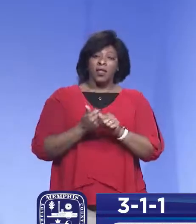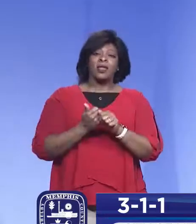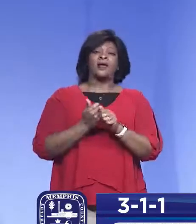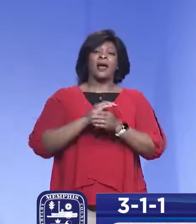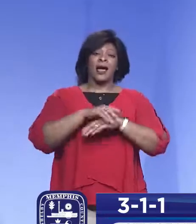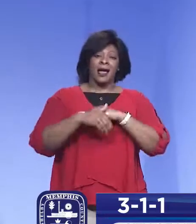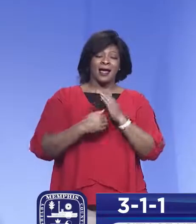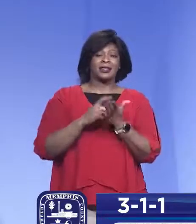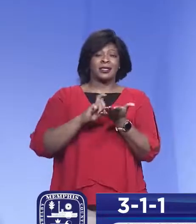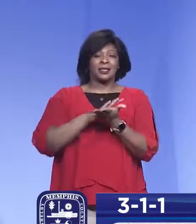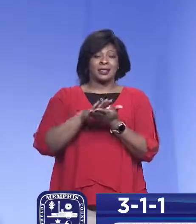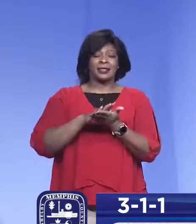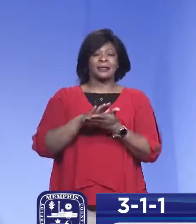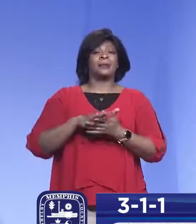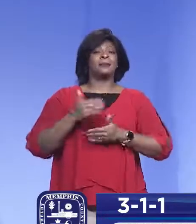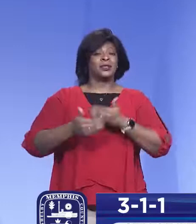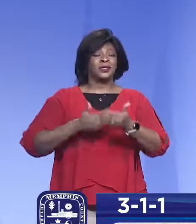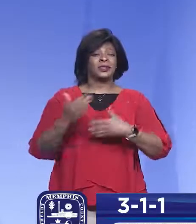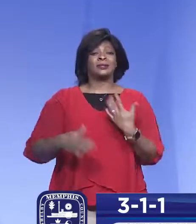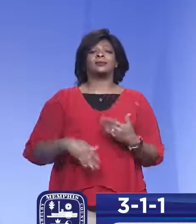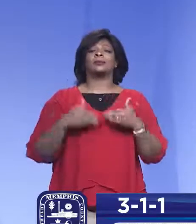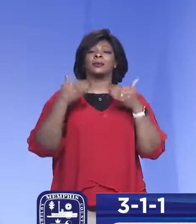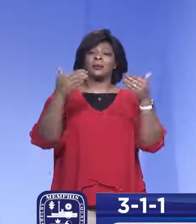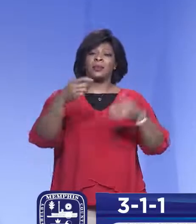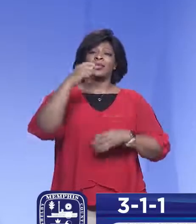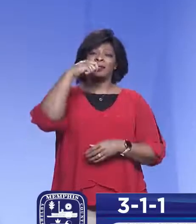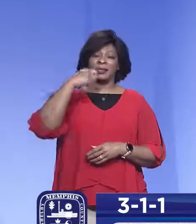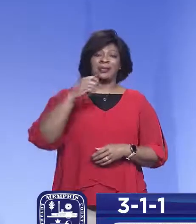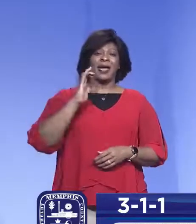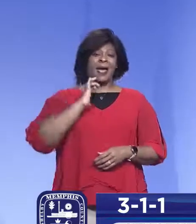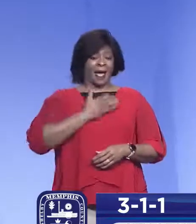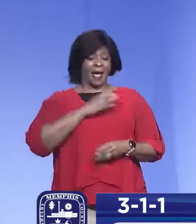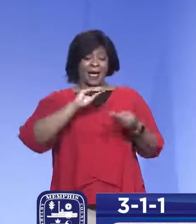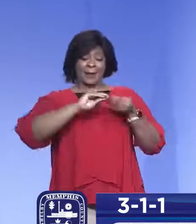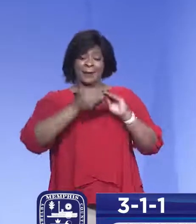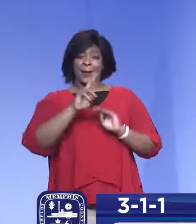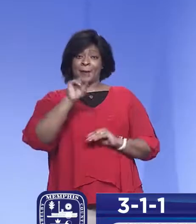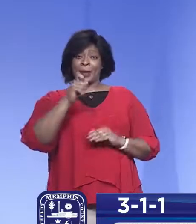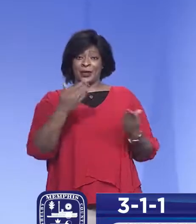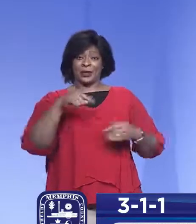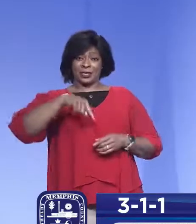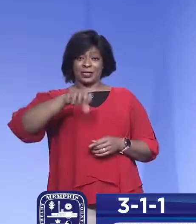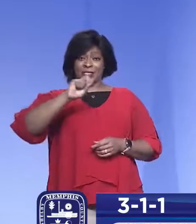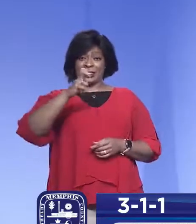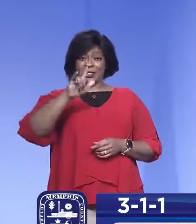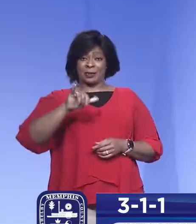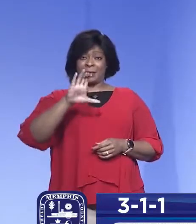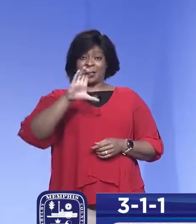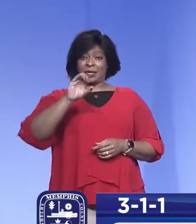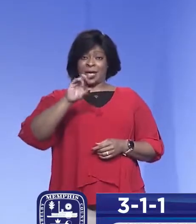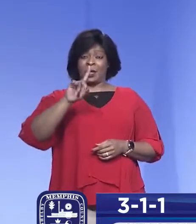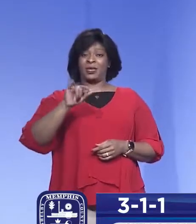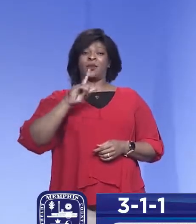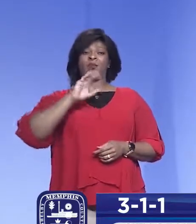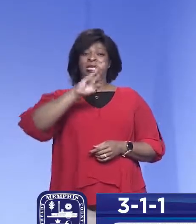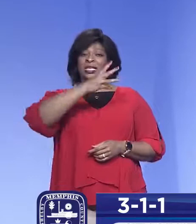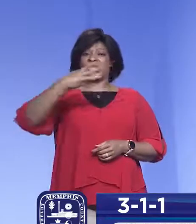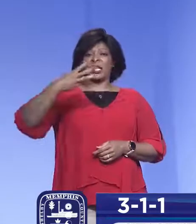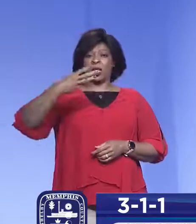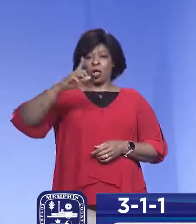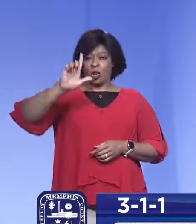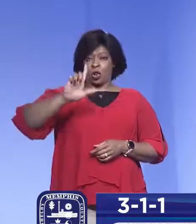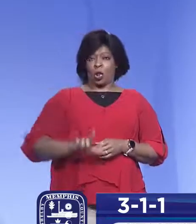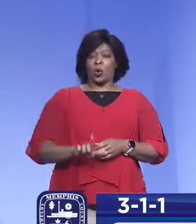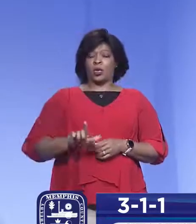procedures, to get tested. Our rate in Shelby County is the 6th lowest out of all the